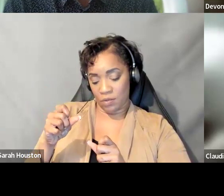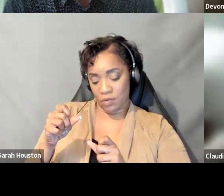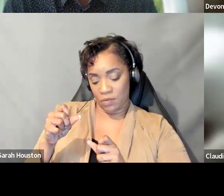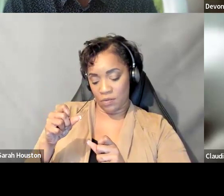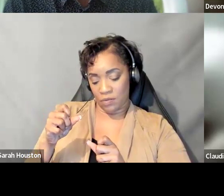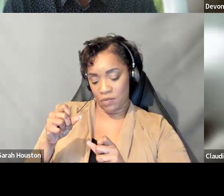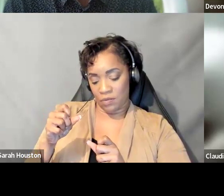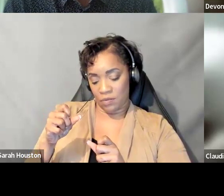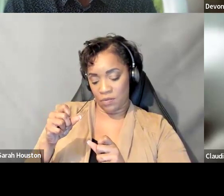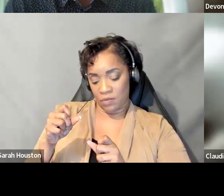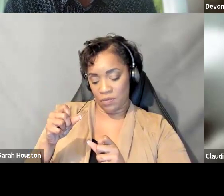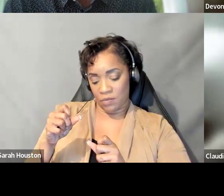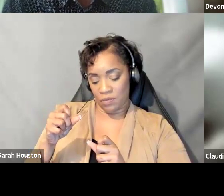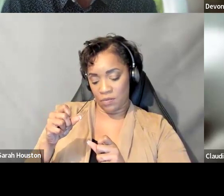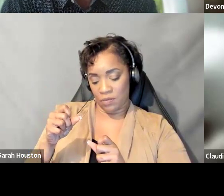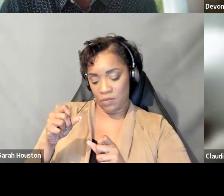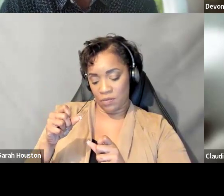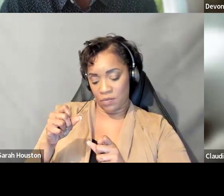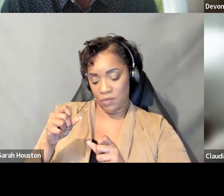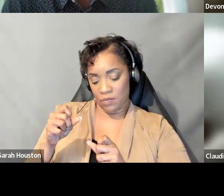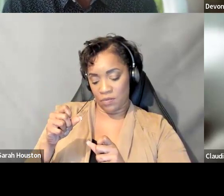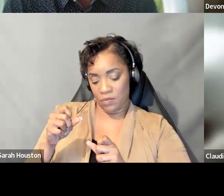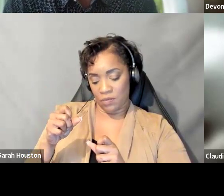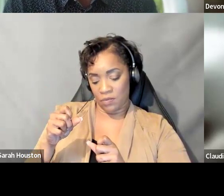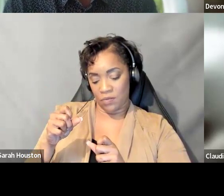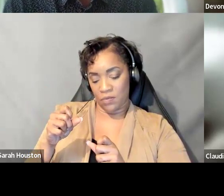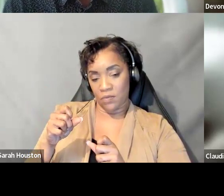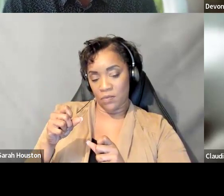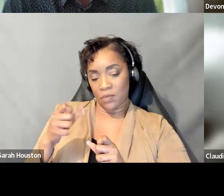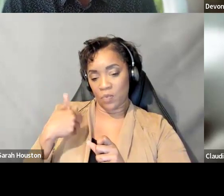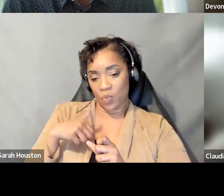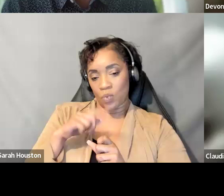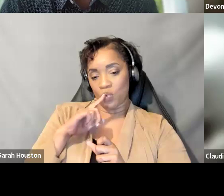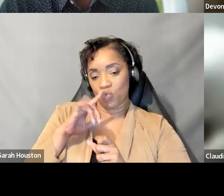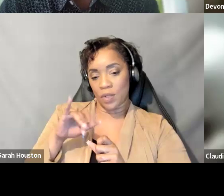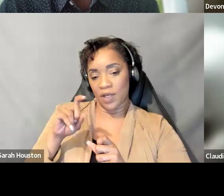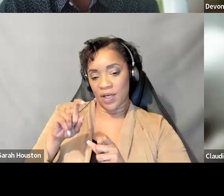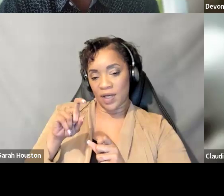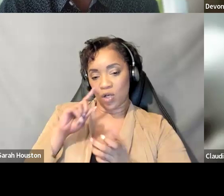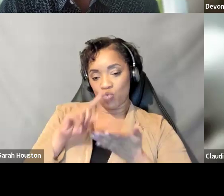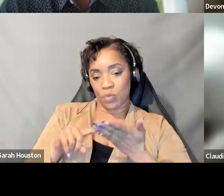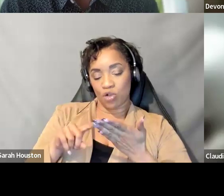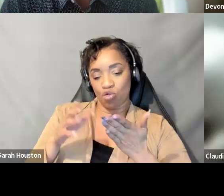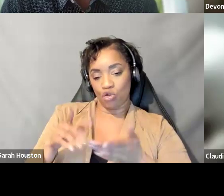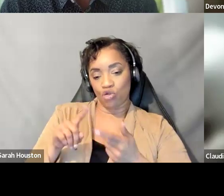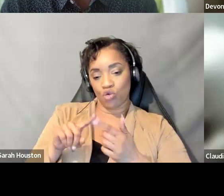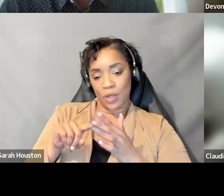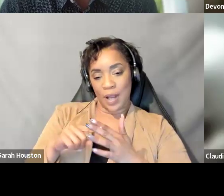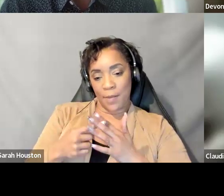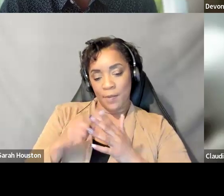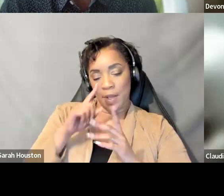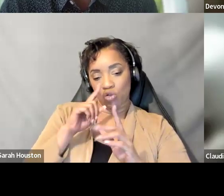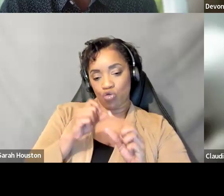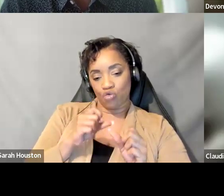that I gave. We really need researchers to implement strategies that de-risk